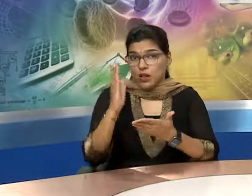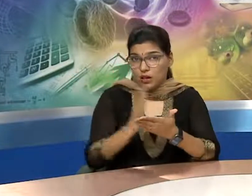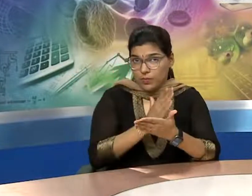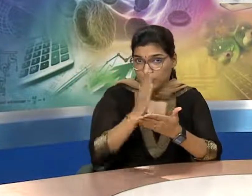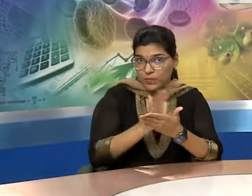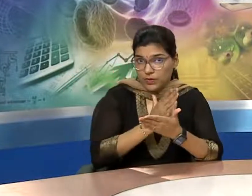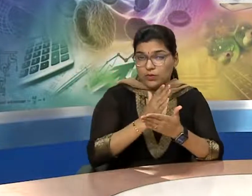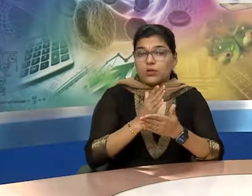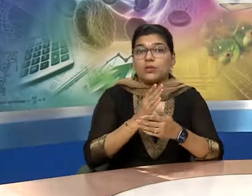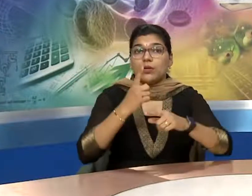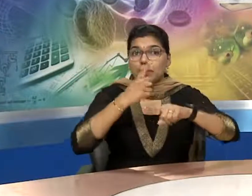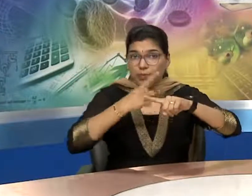we are